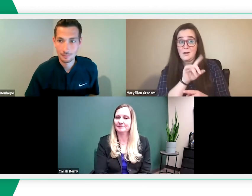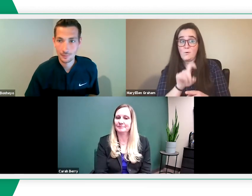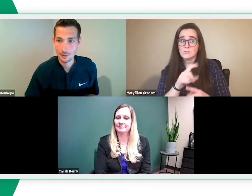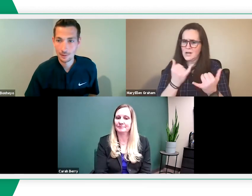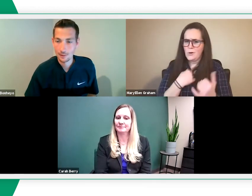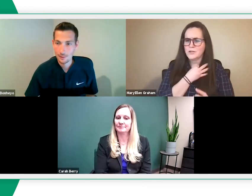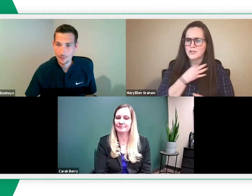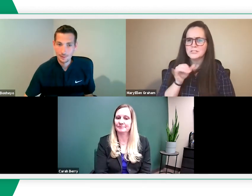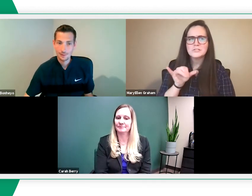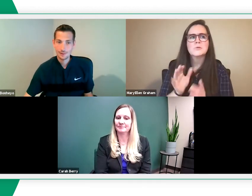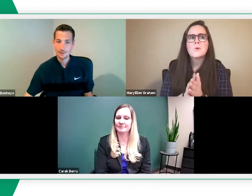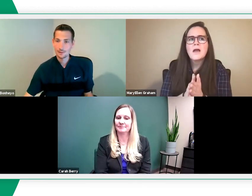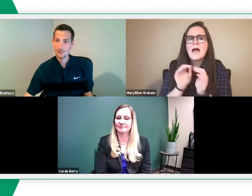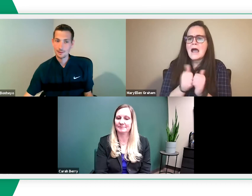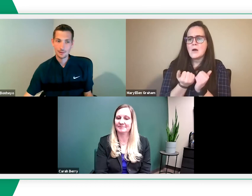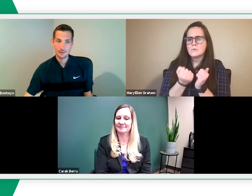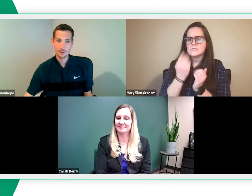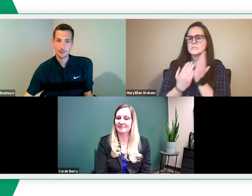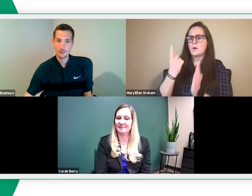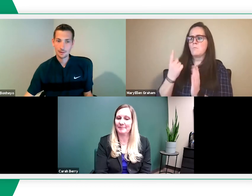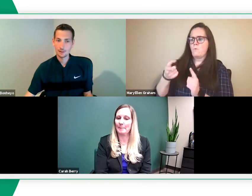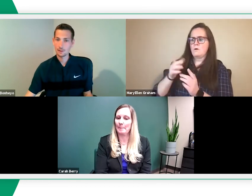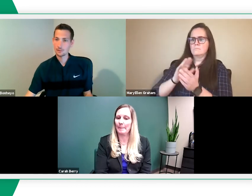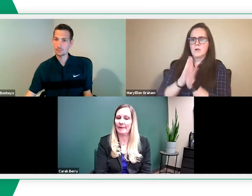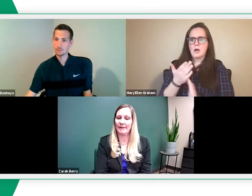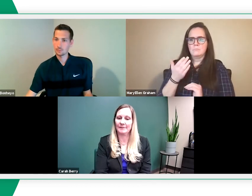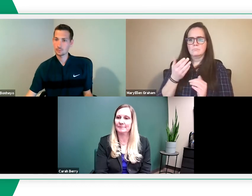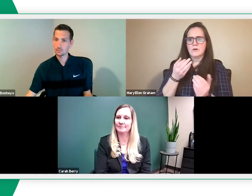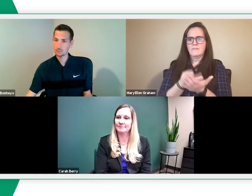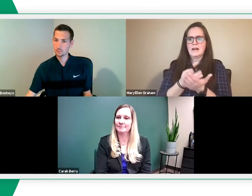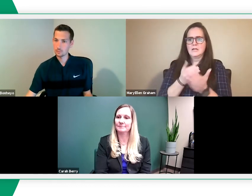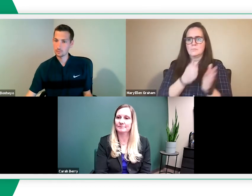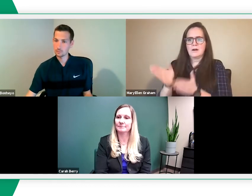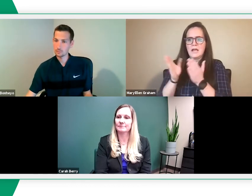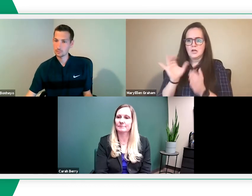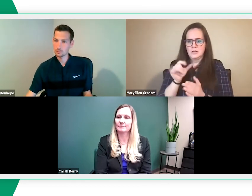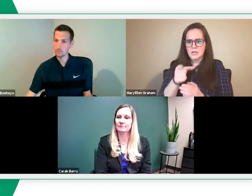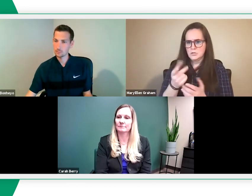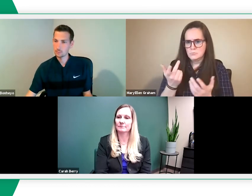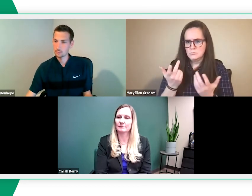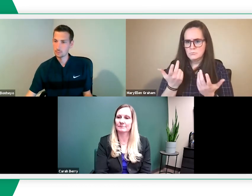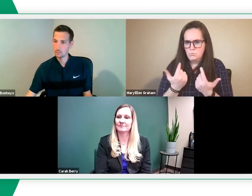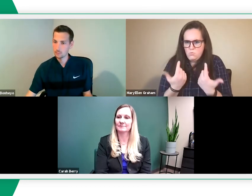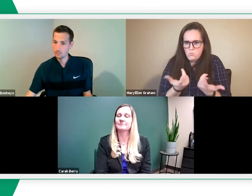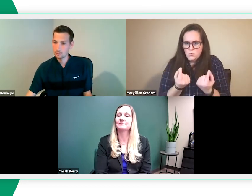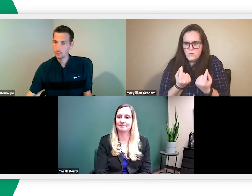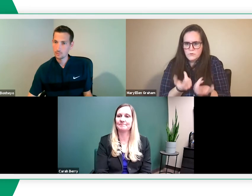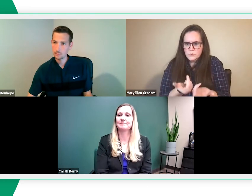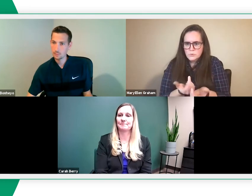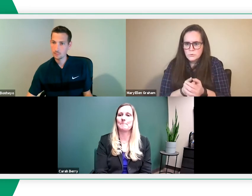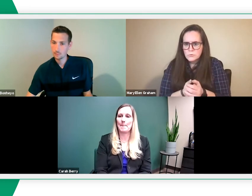Okay. So thank you for asking this question that you've got here. Somebody's asked, how does one become a financial planner?